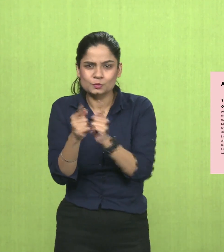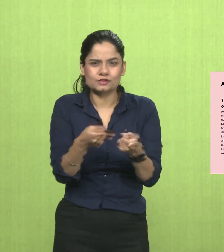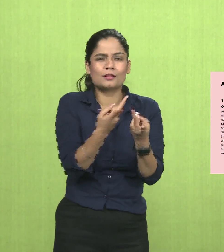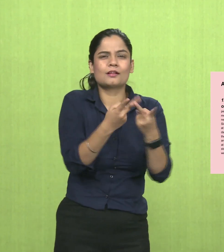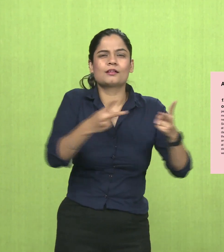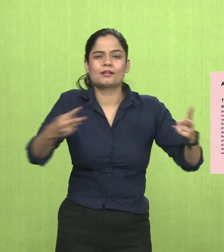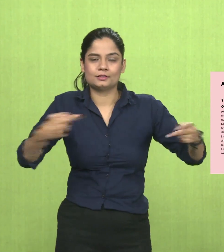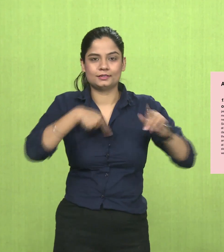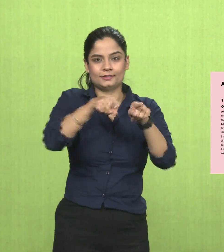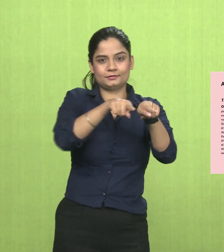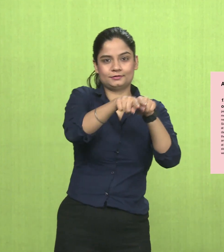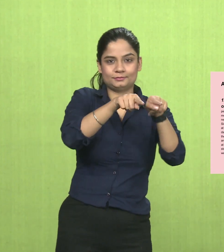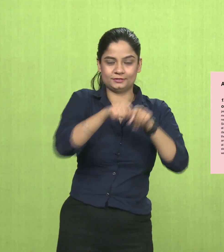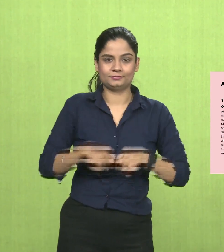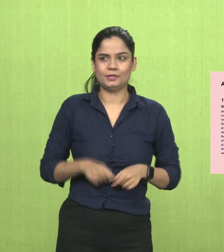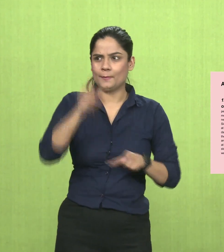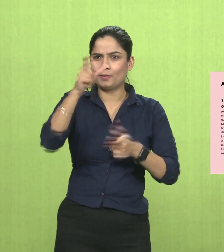diet. Let me explain.